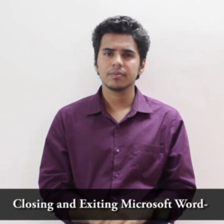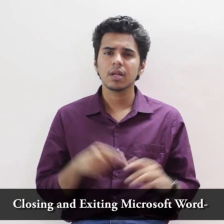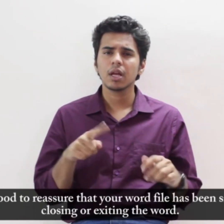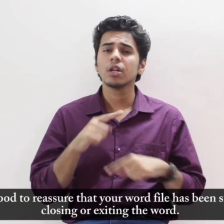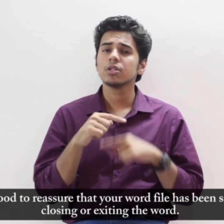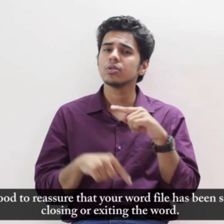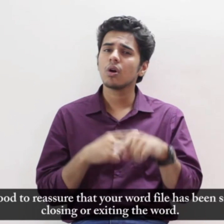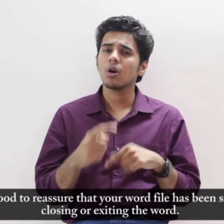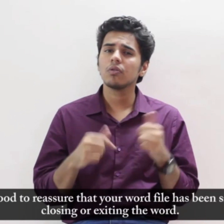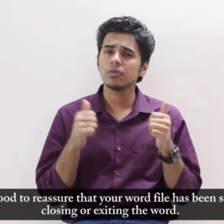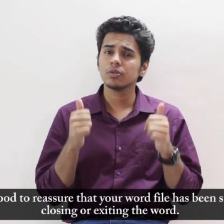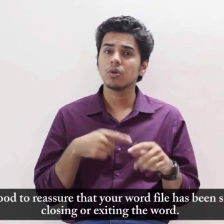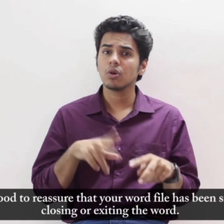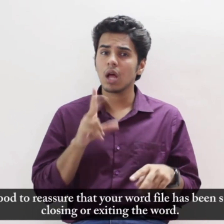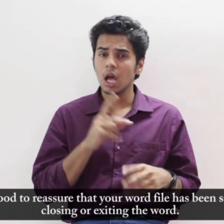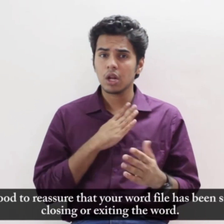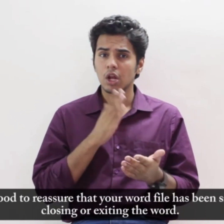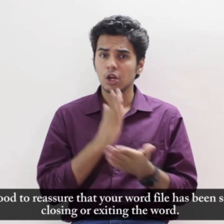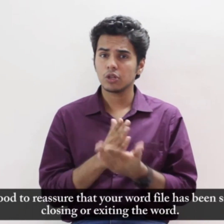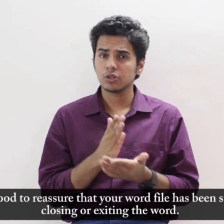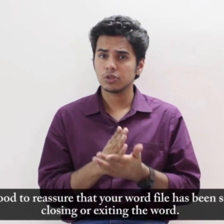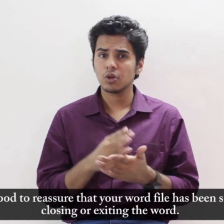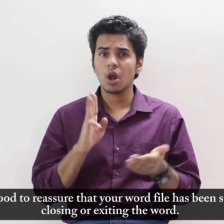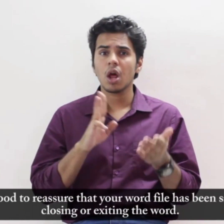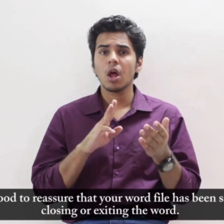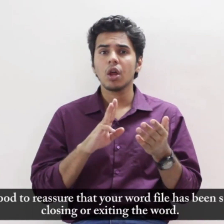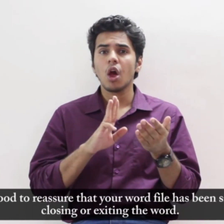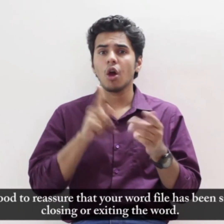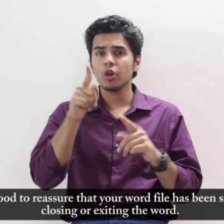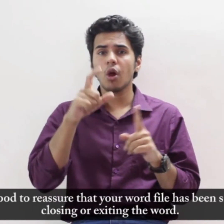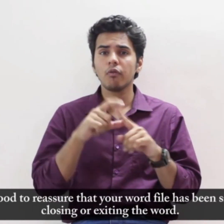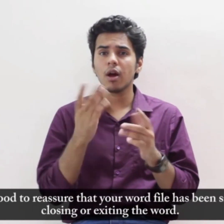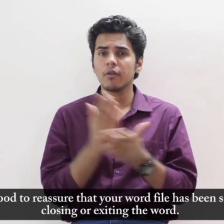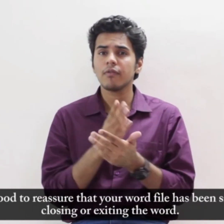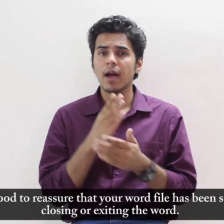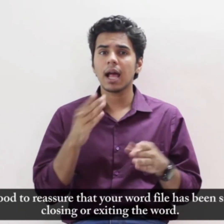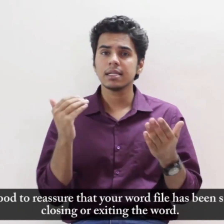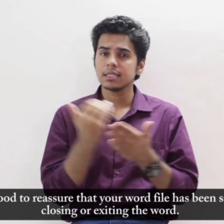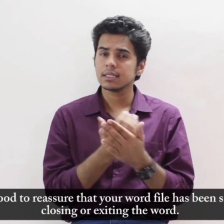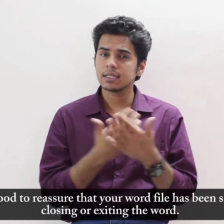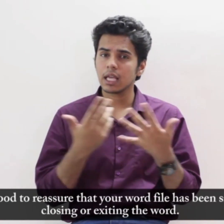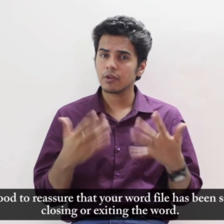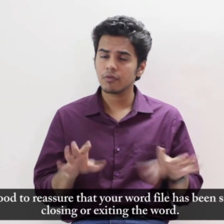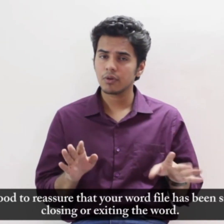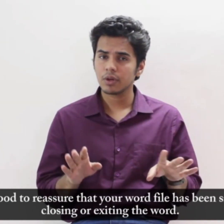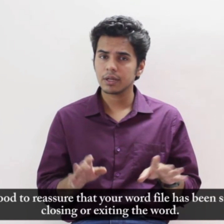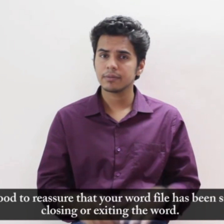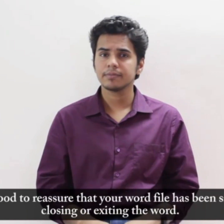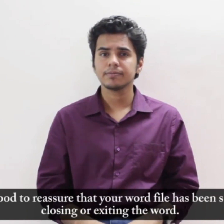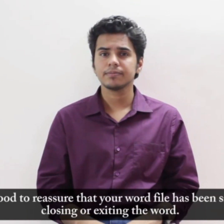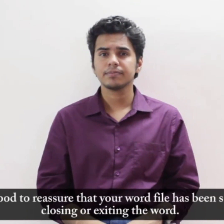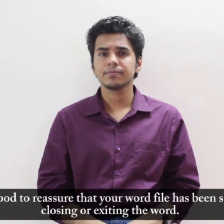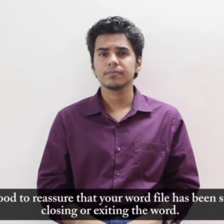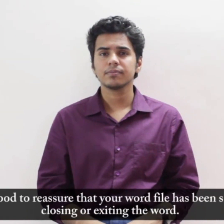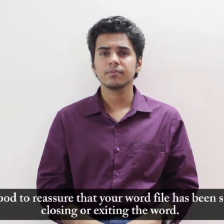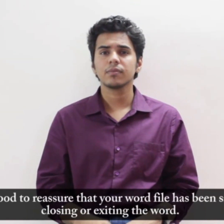It's always good to reassure that your Word file has been saved before closing or exiting the Word.